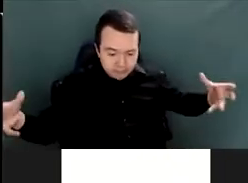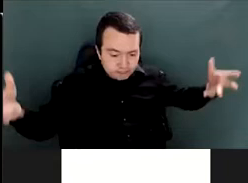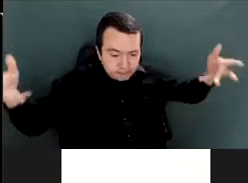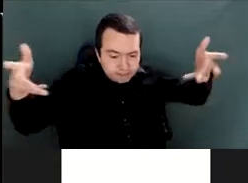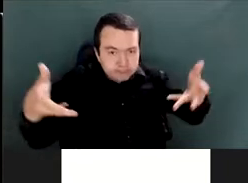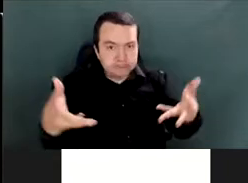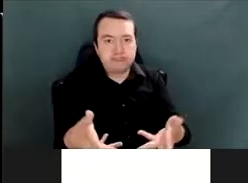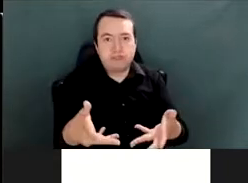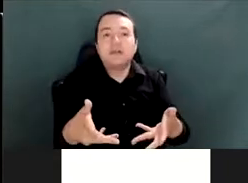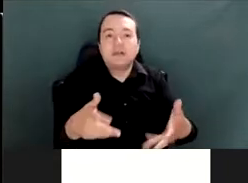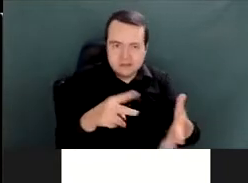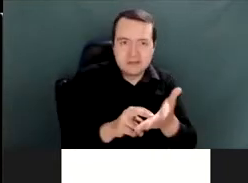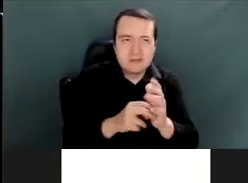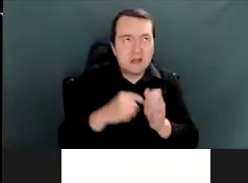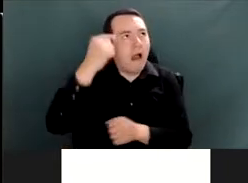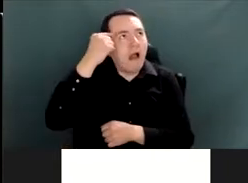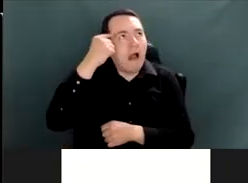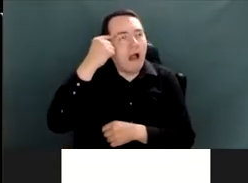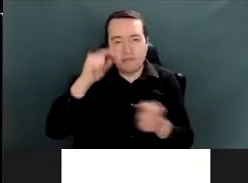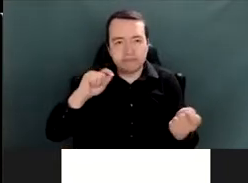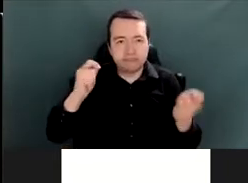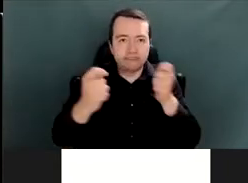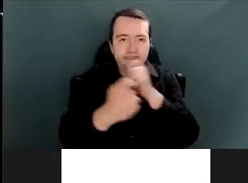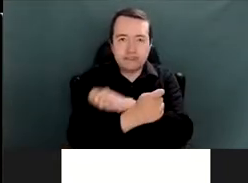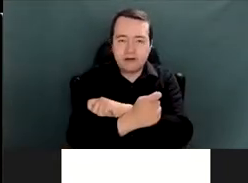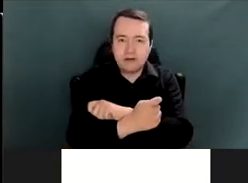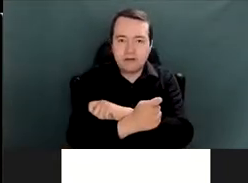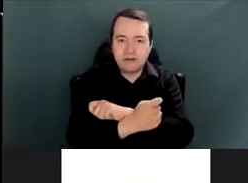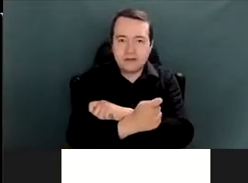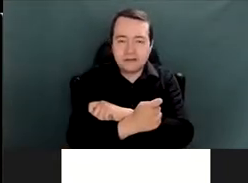a definitive role in this paradigm shift.